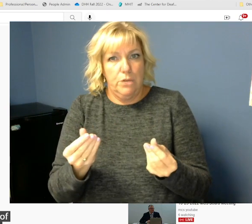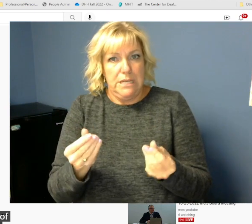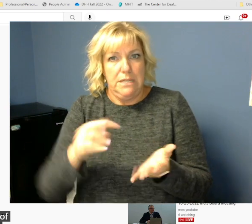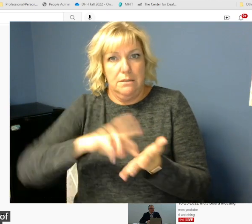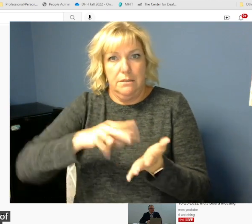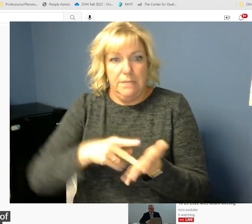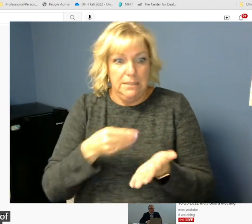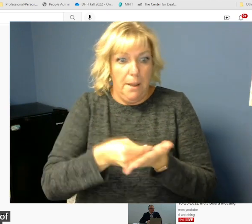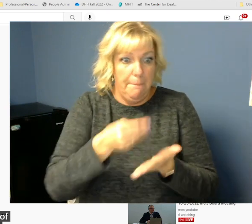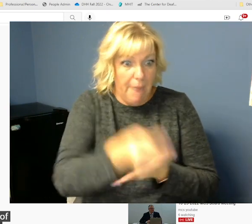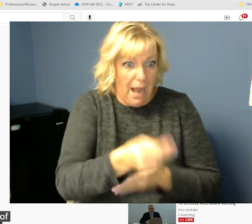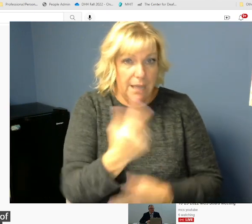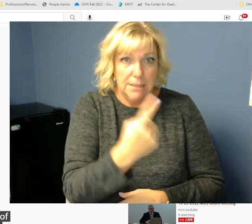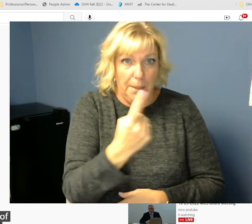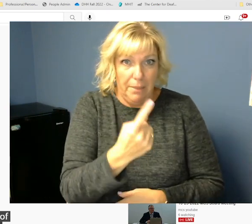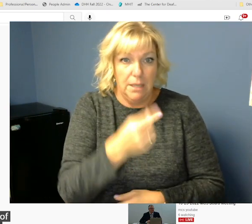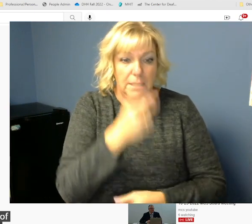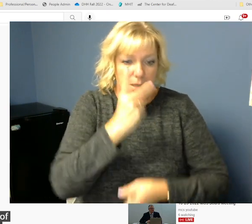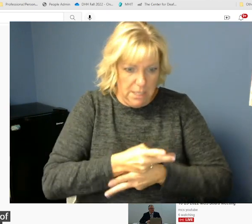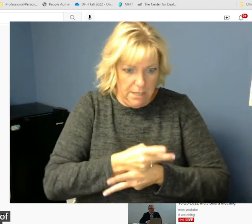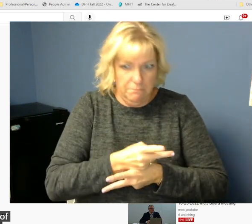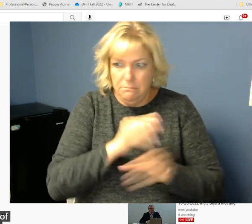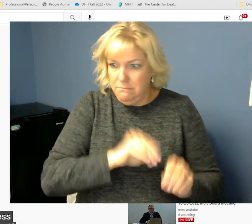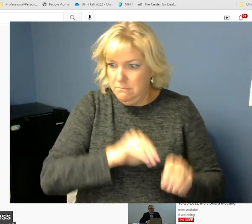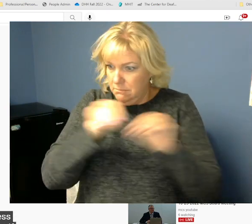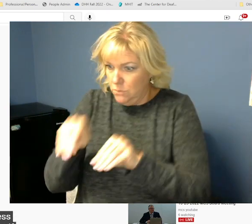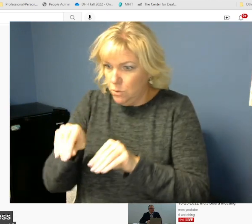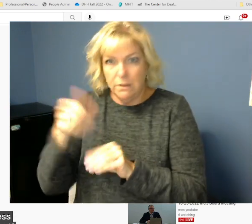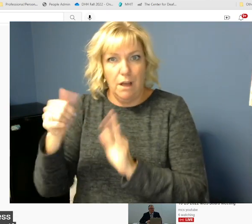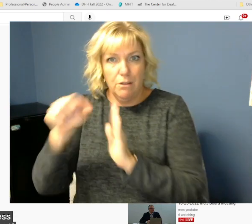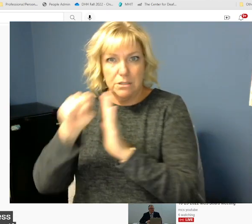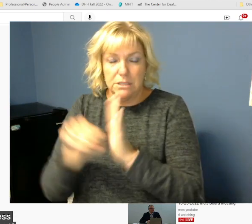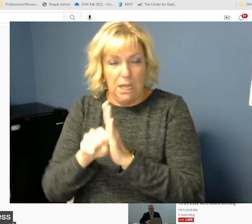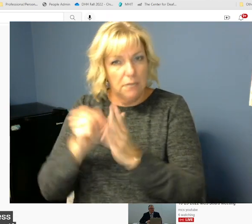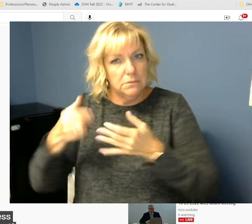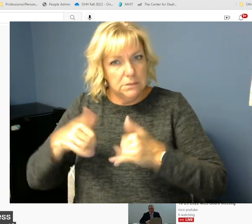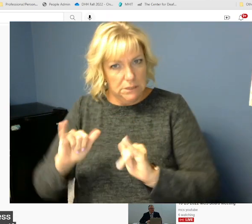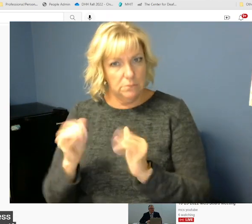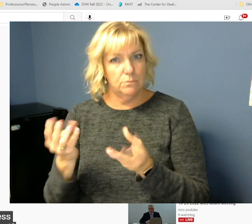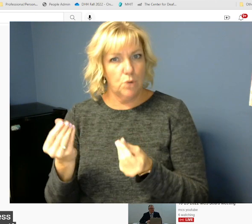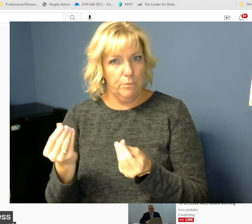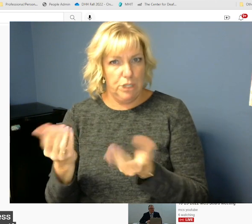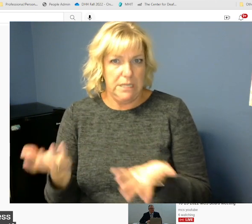property exists throughout the states.